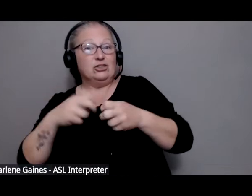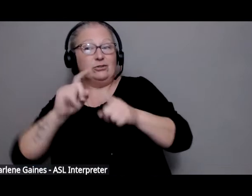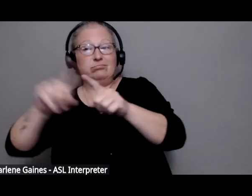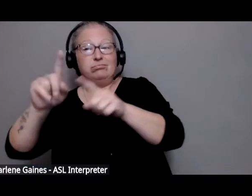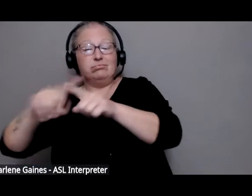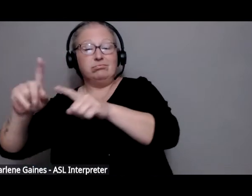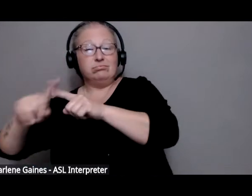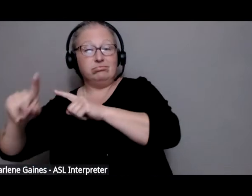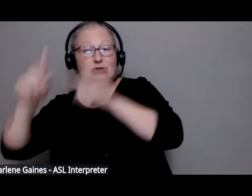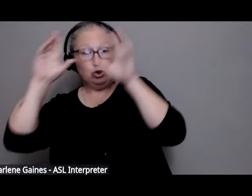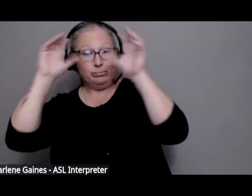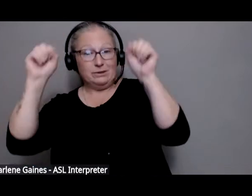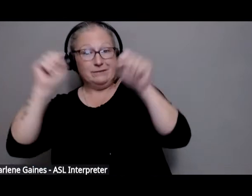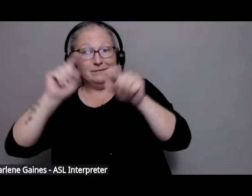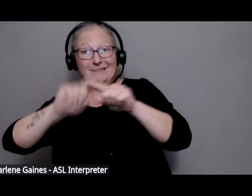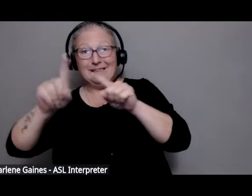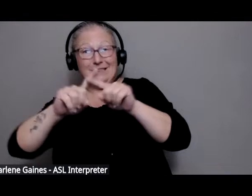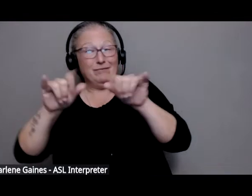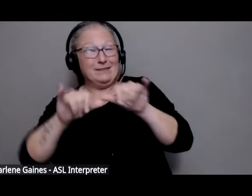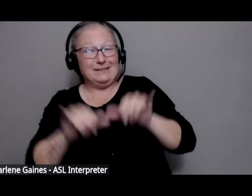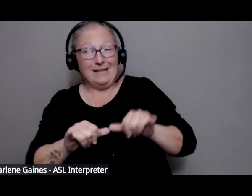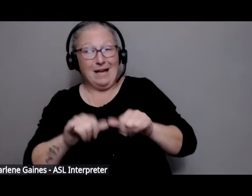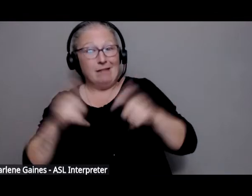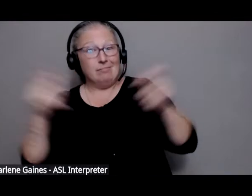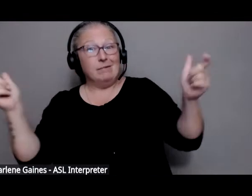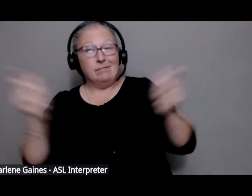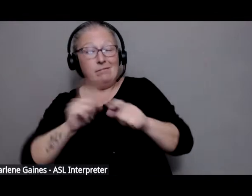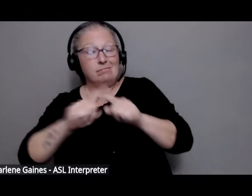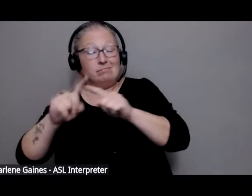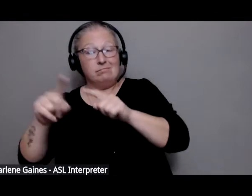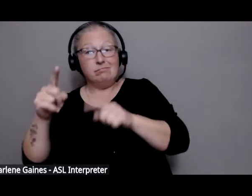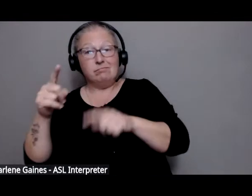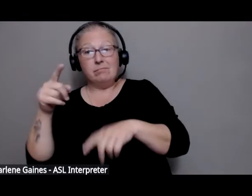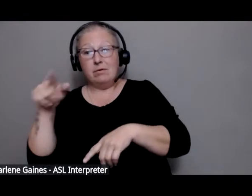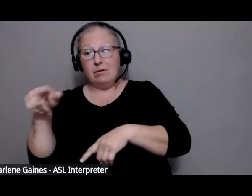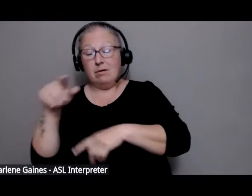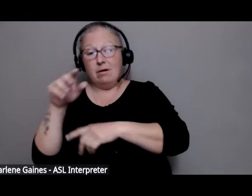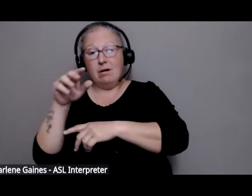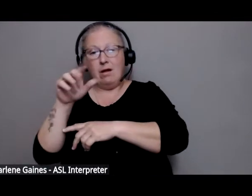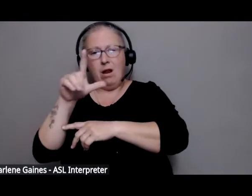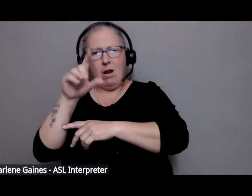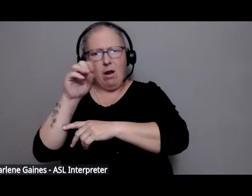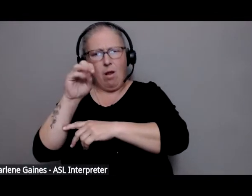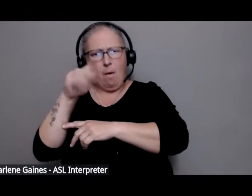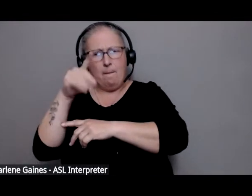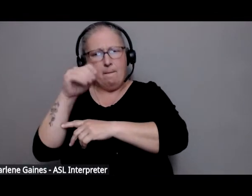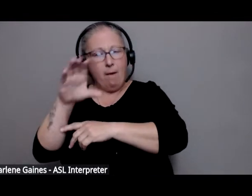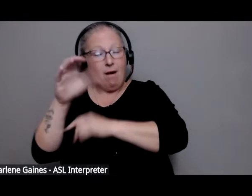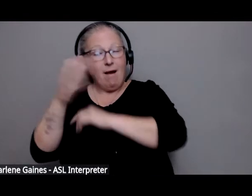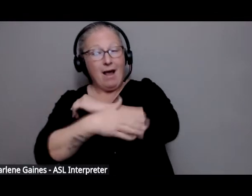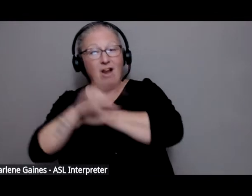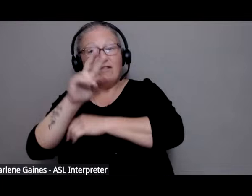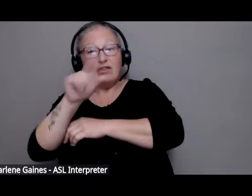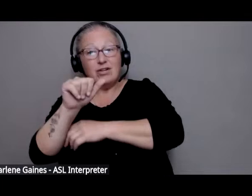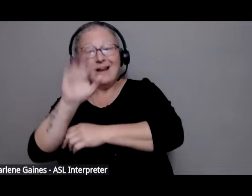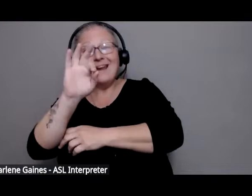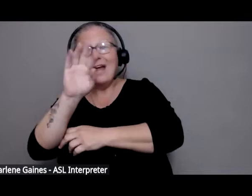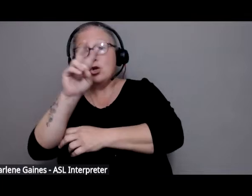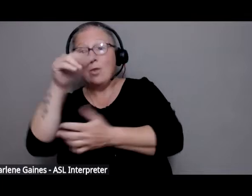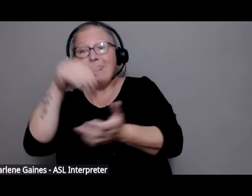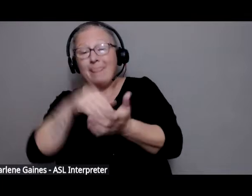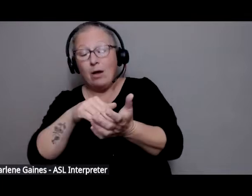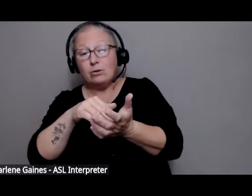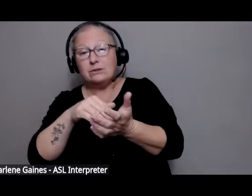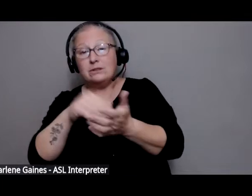in various sizes. I sat with a superintendent from Lompoc County in Virginia, 92,000 students,